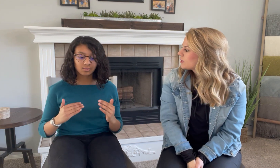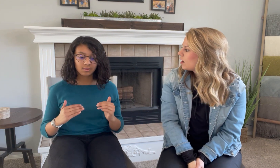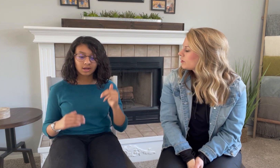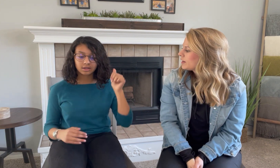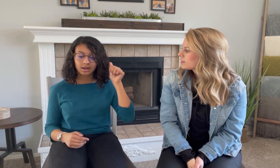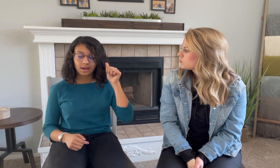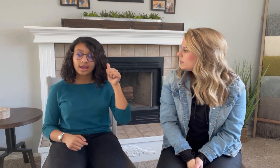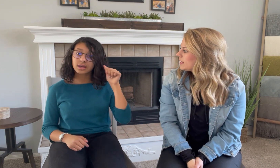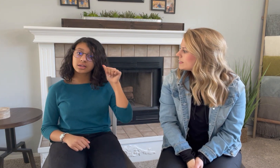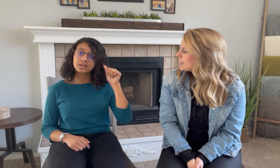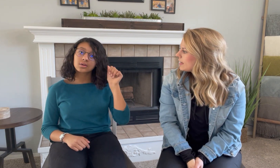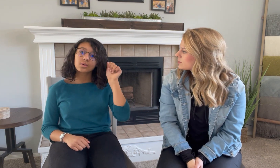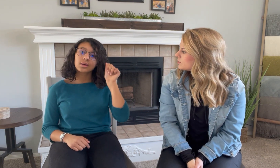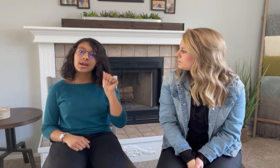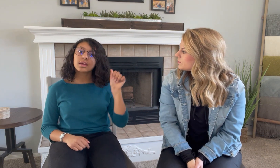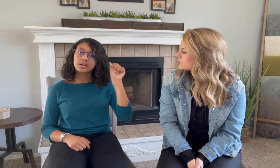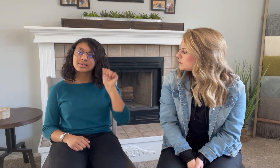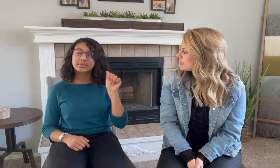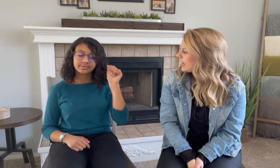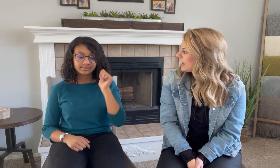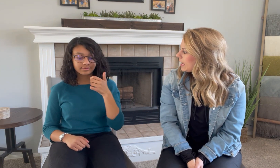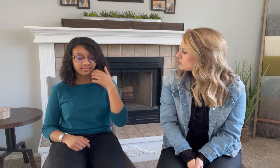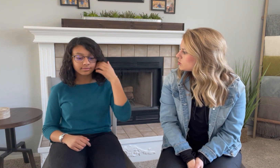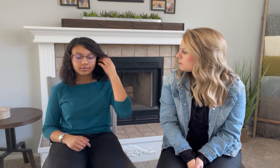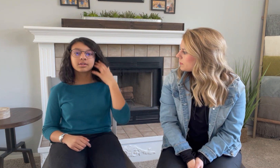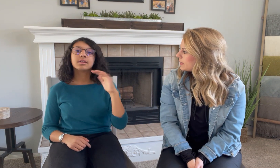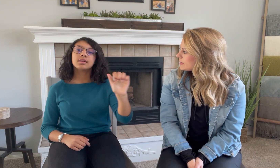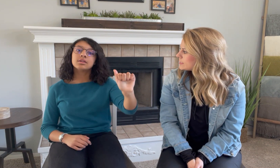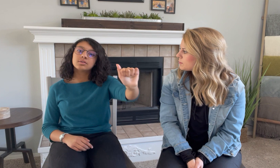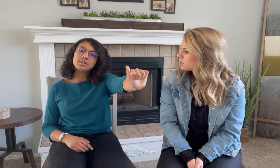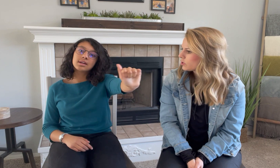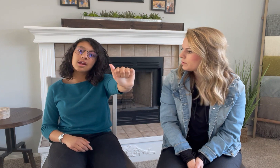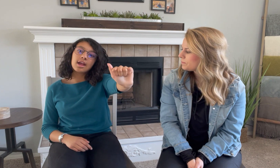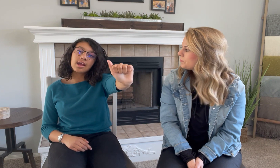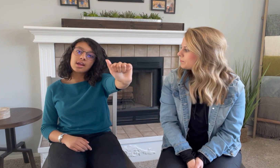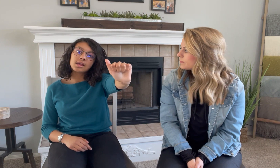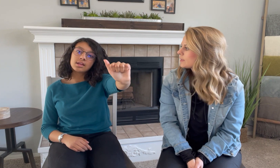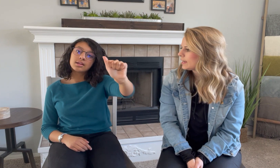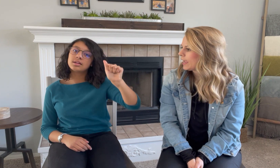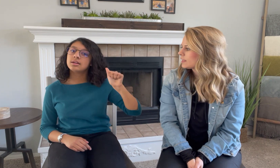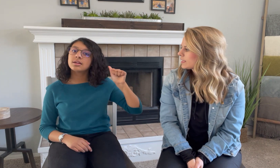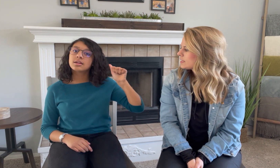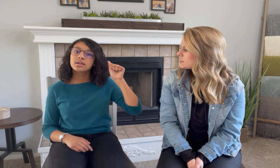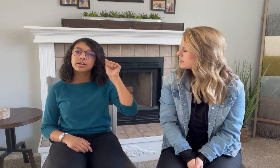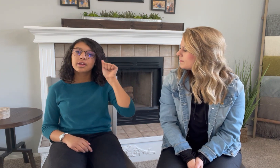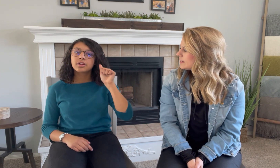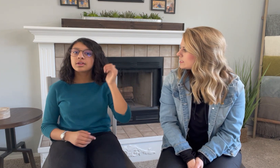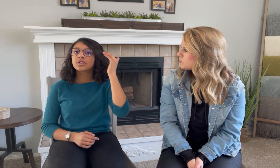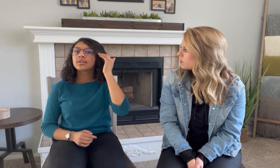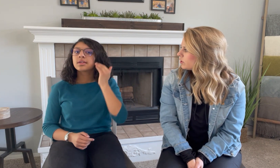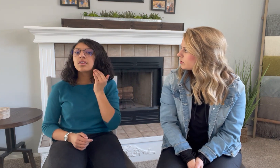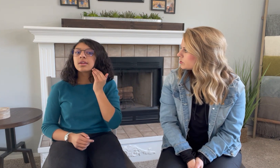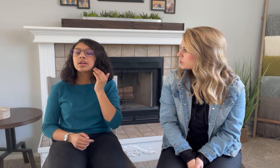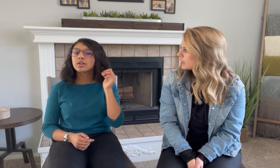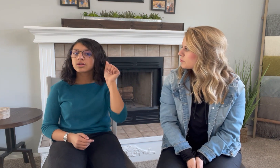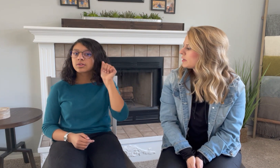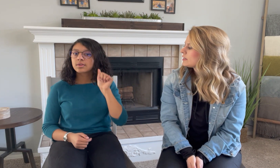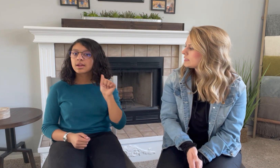our next one is aunt. So it's an A hand shape, and it's similar, an A like this, and it's similar. You're just gonna be